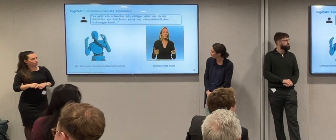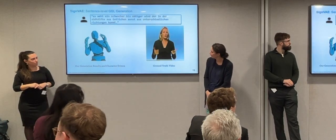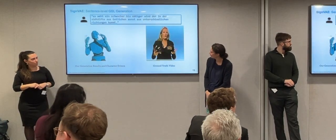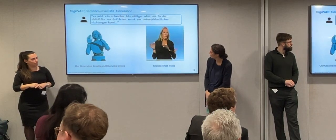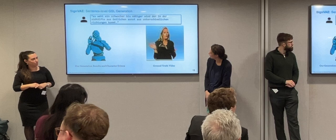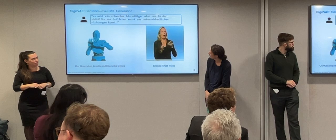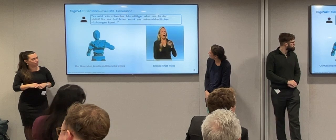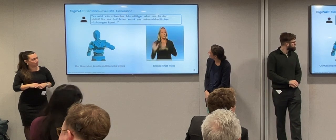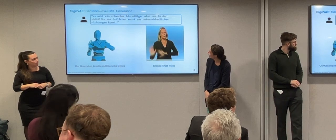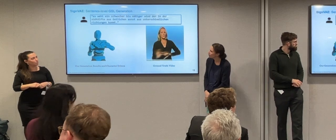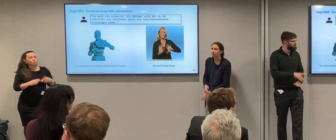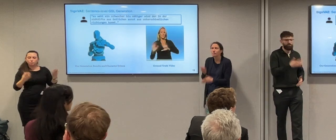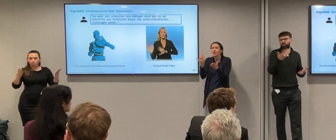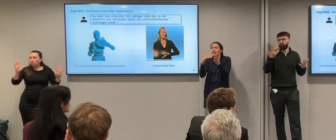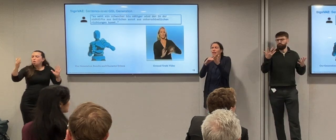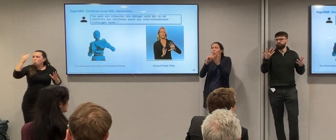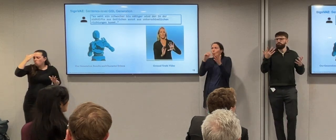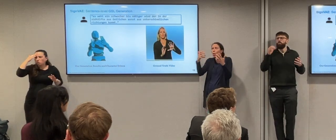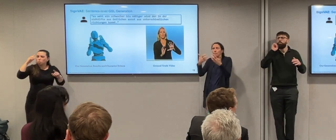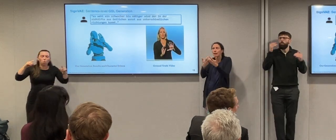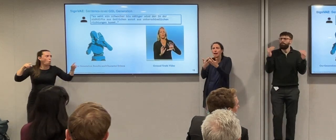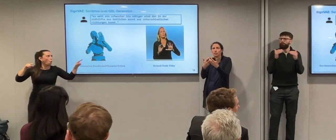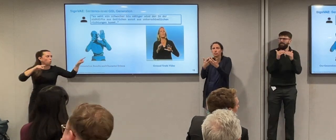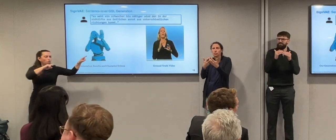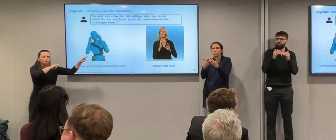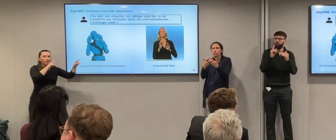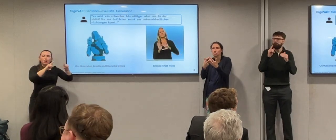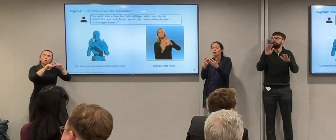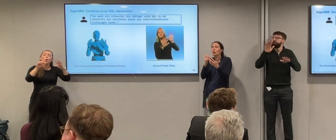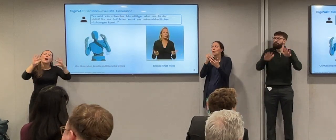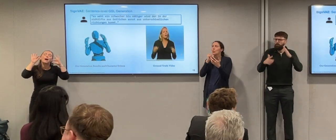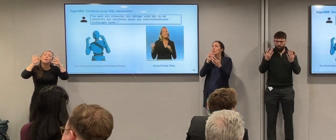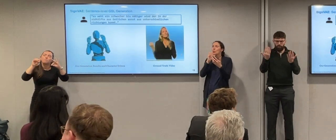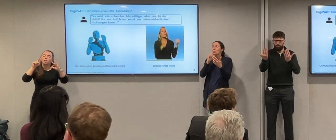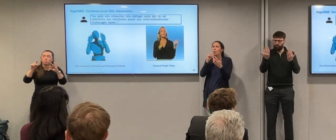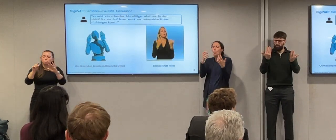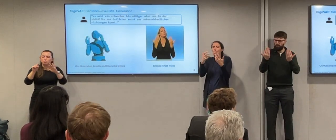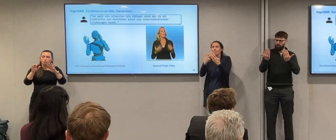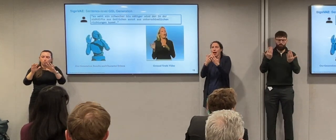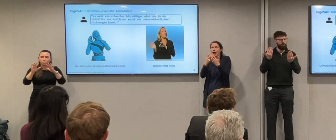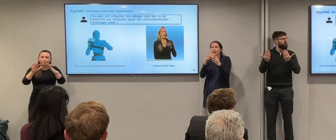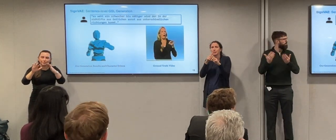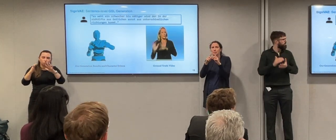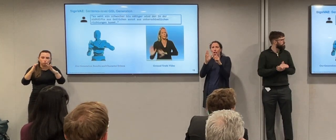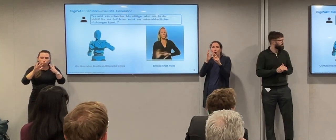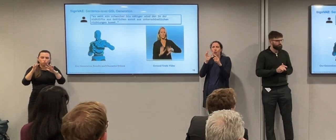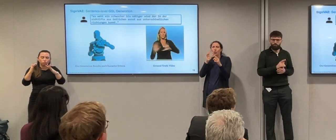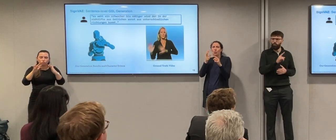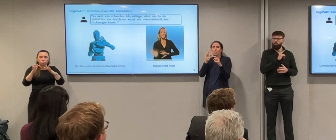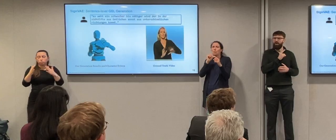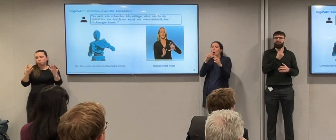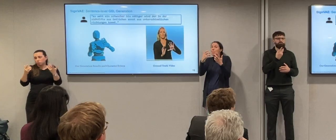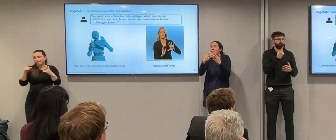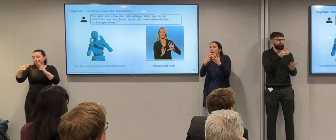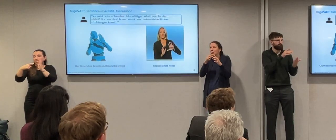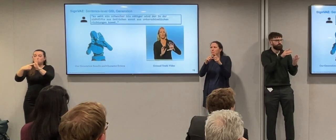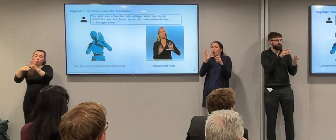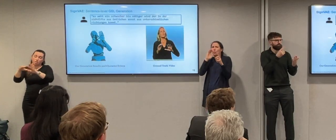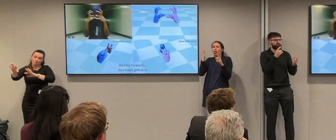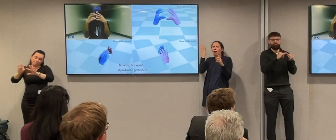Again, they will not match. They will resemble one another because we sample from the model.